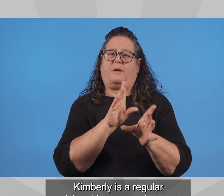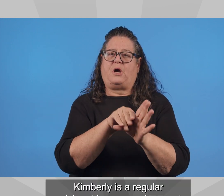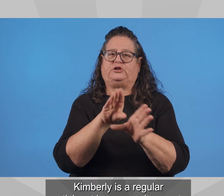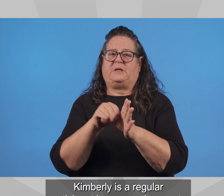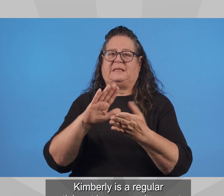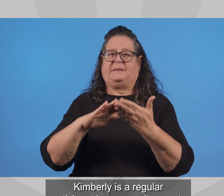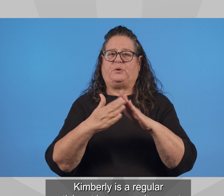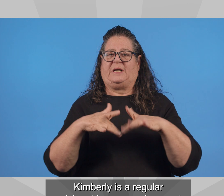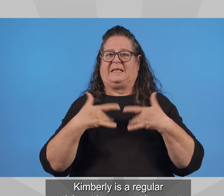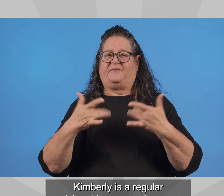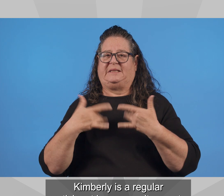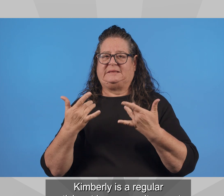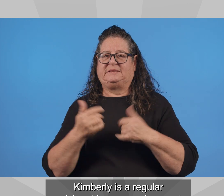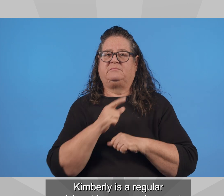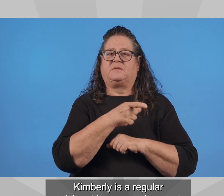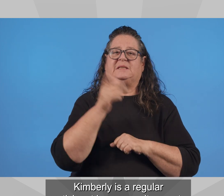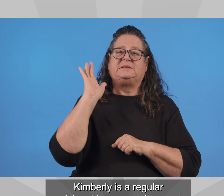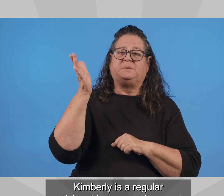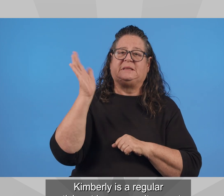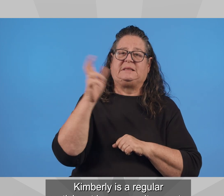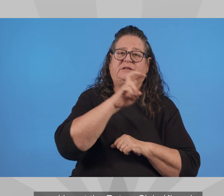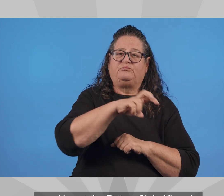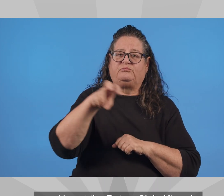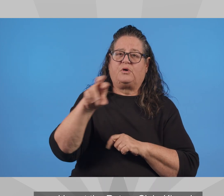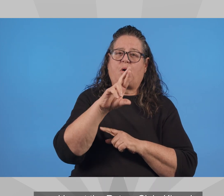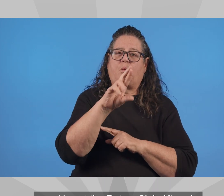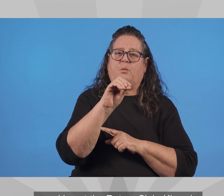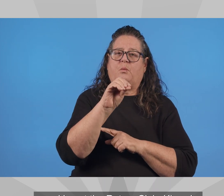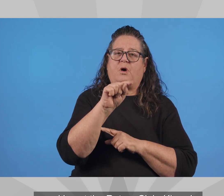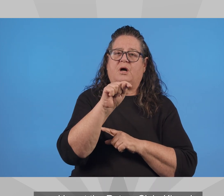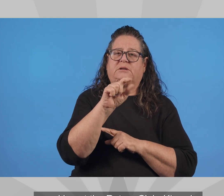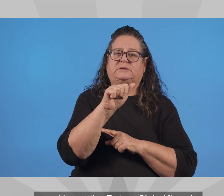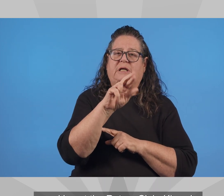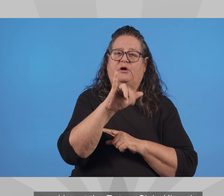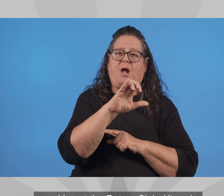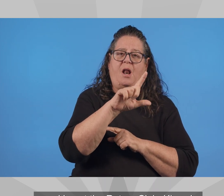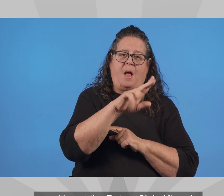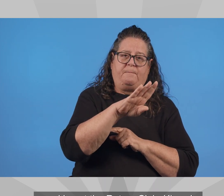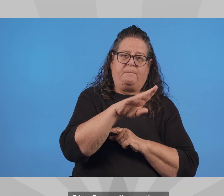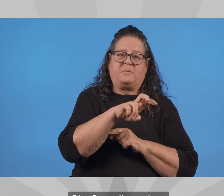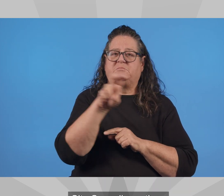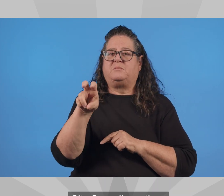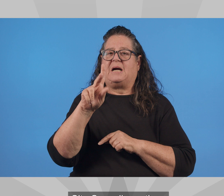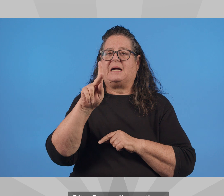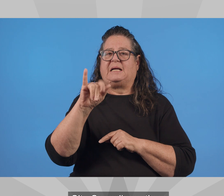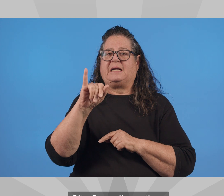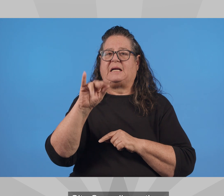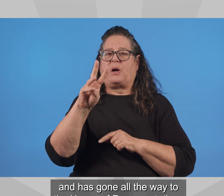Kimberly is a regular participant in community events, speaking at the Rotary Club, Kiwanis, City Council meetings, and